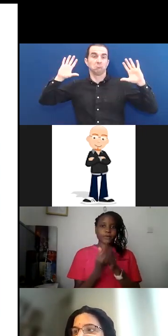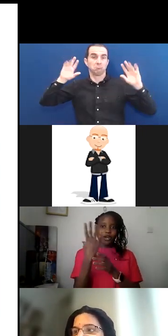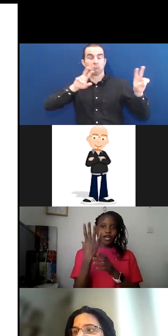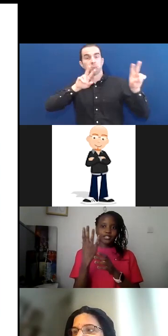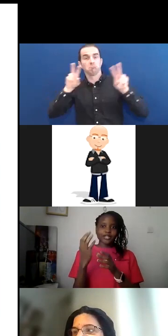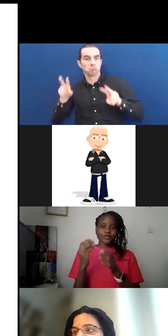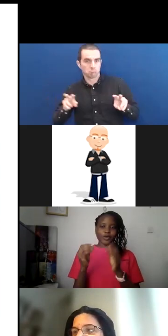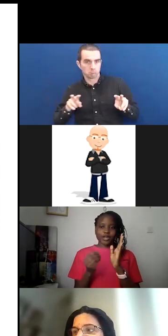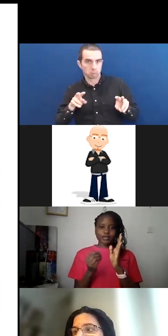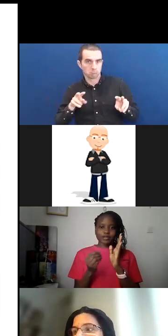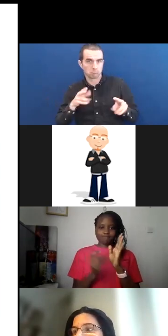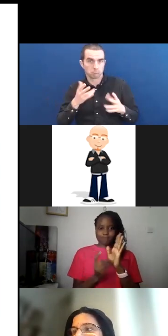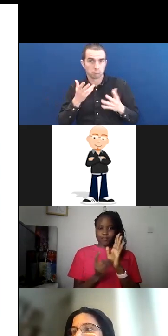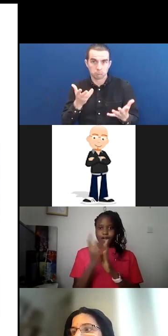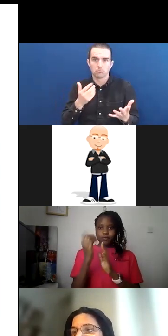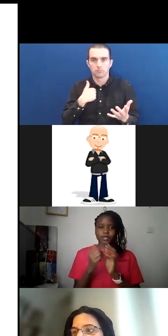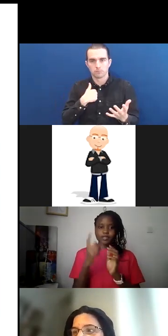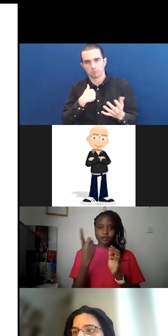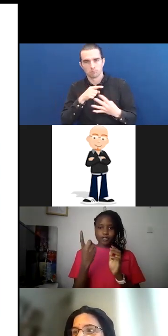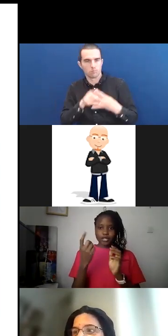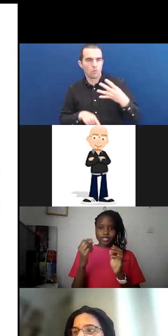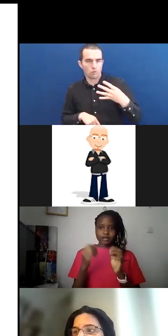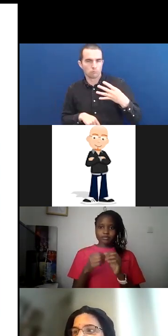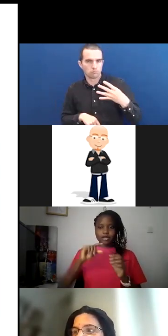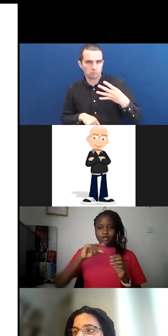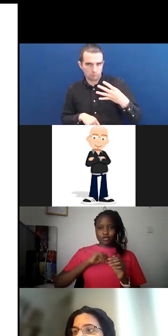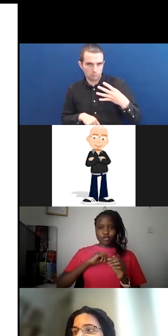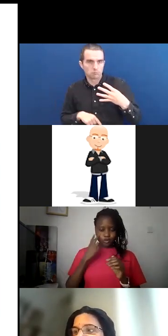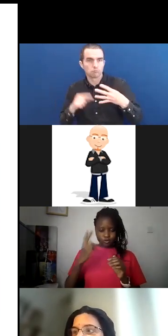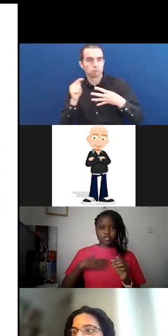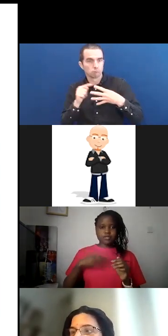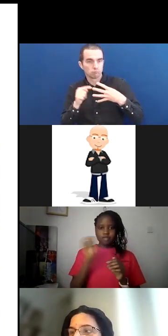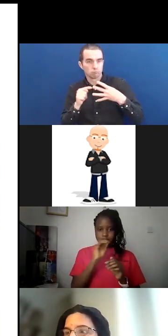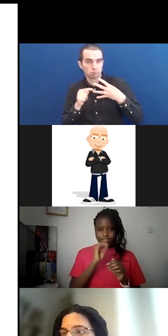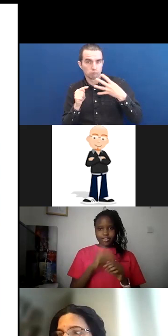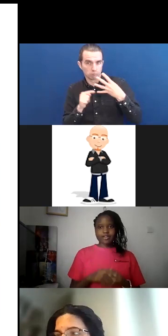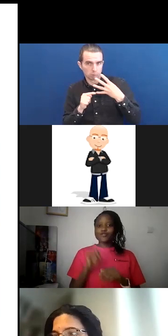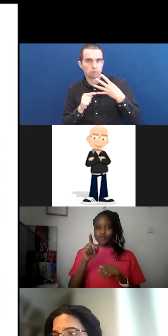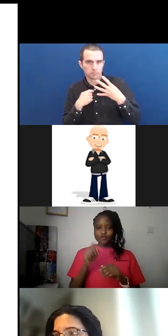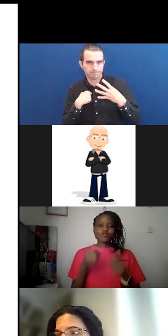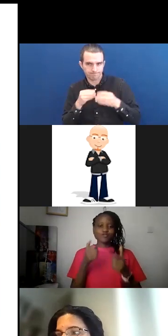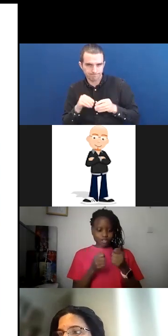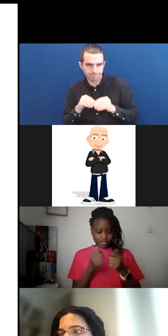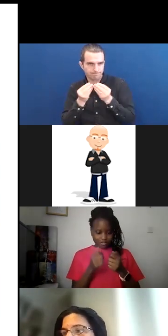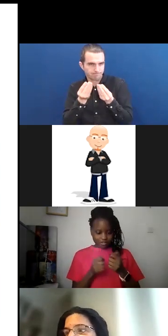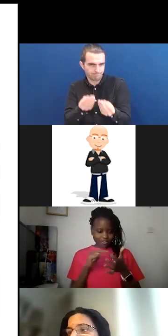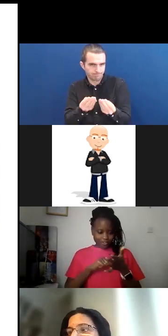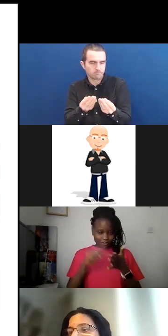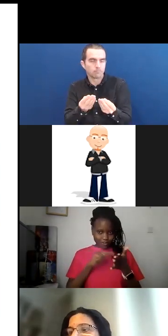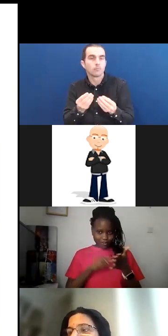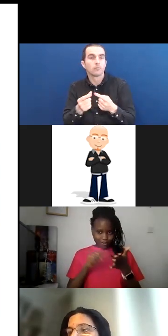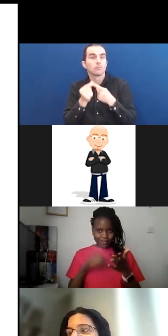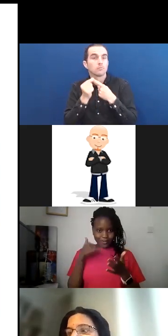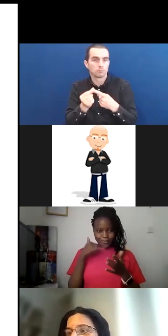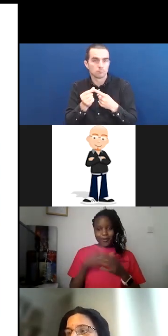a simple checklist on the UNESCO guidelines for the inclusion of learners with disabilities. And